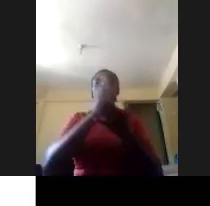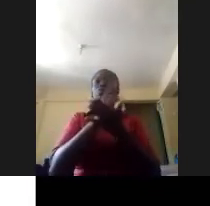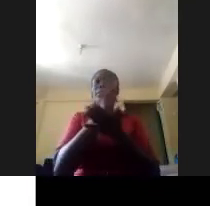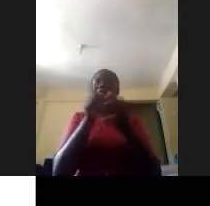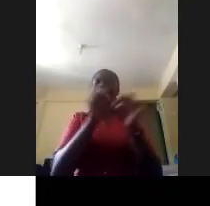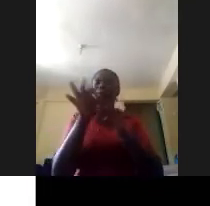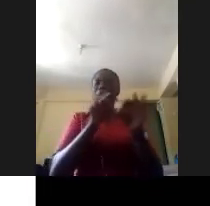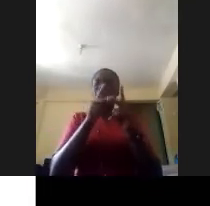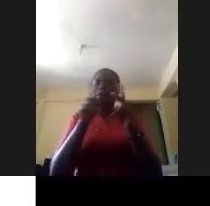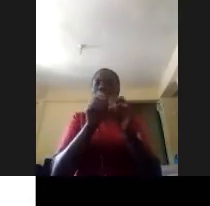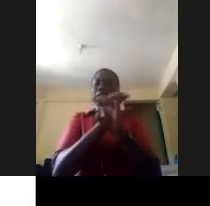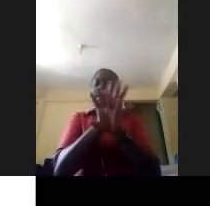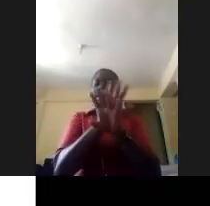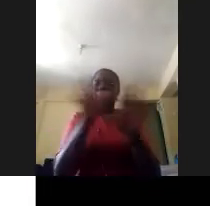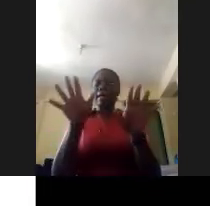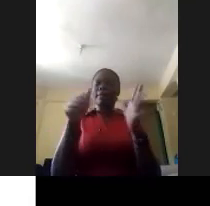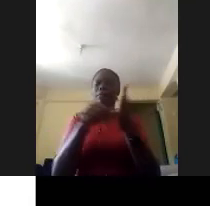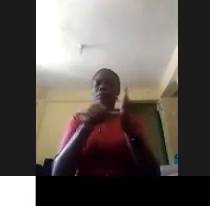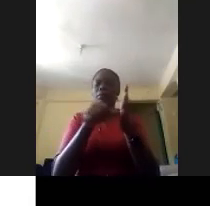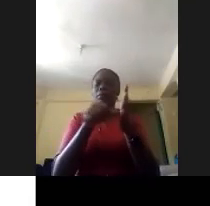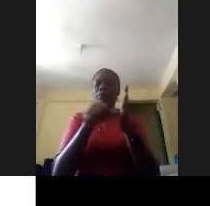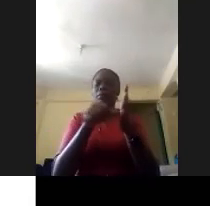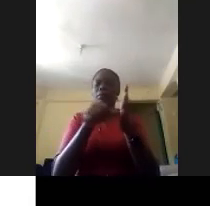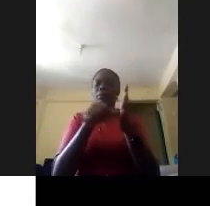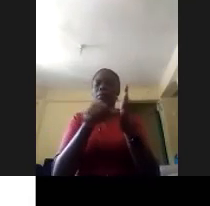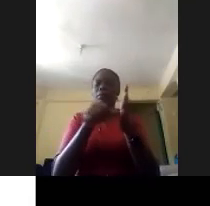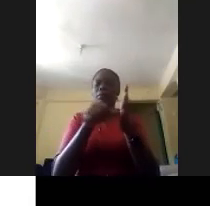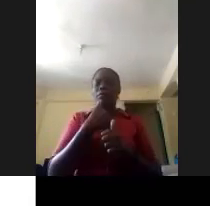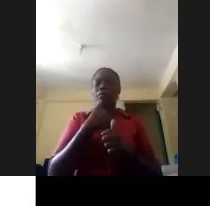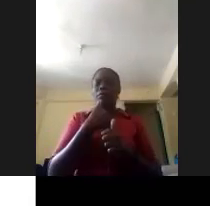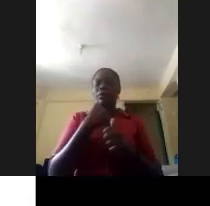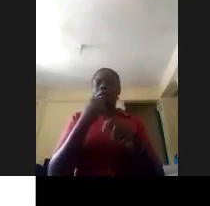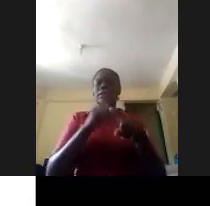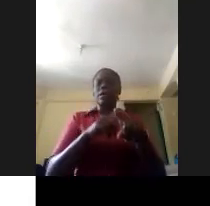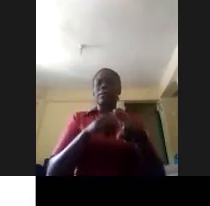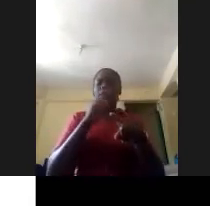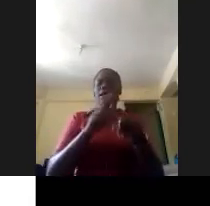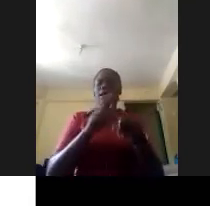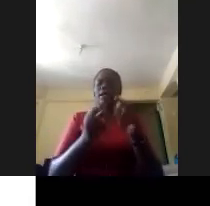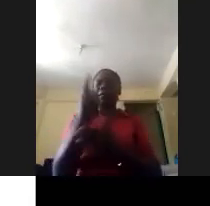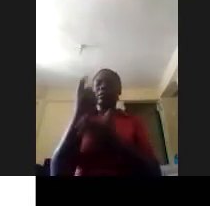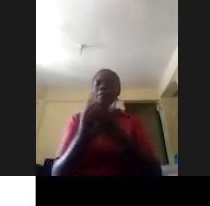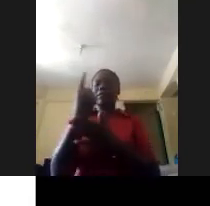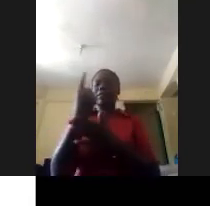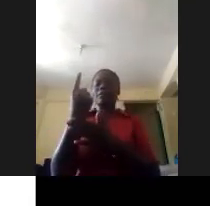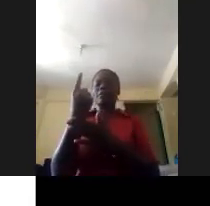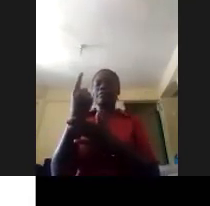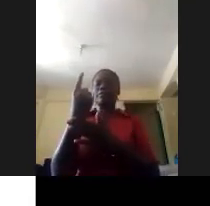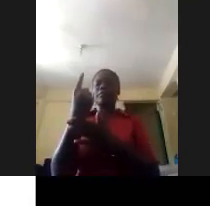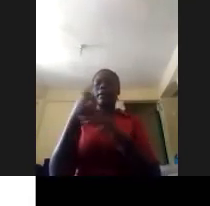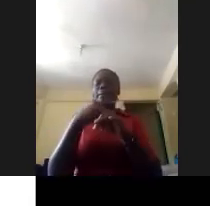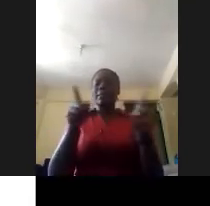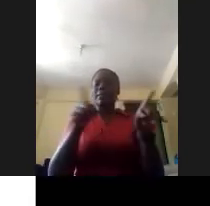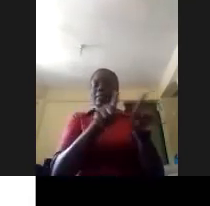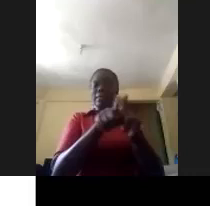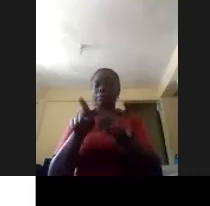nicely the crisis that we all go through when we are in the emerging adulthood phase. But then it